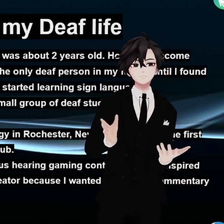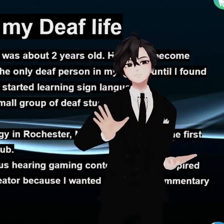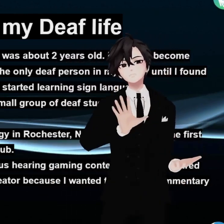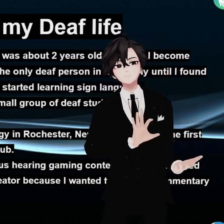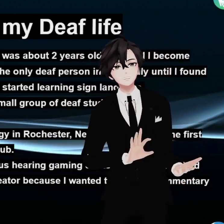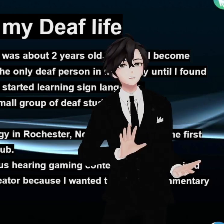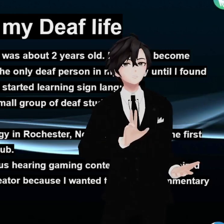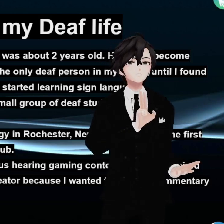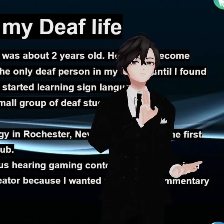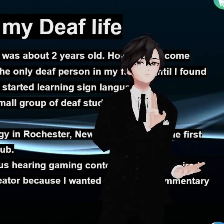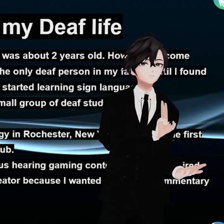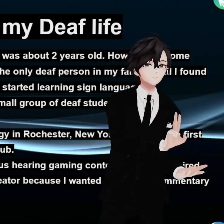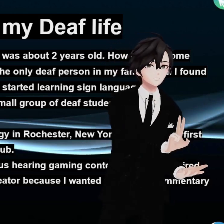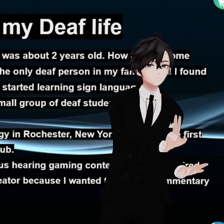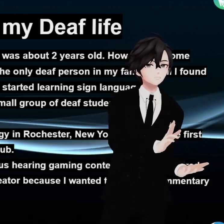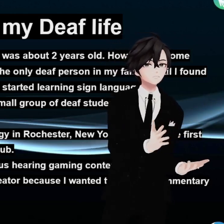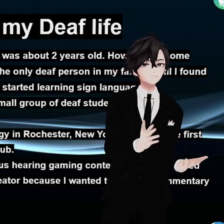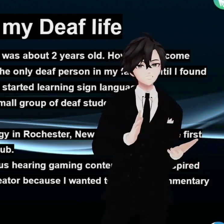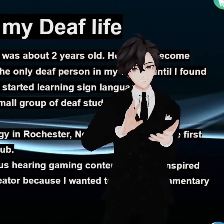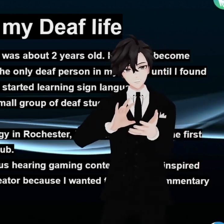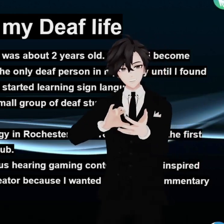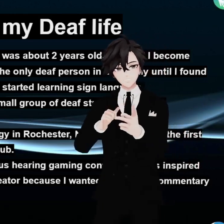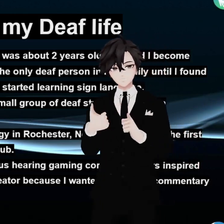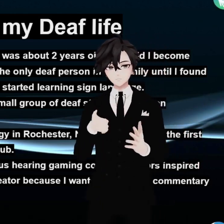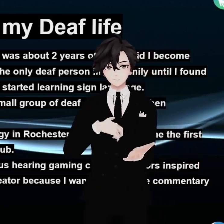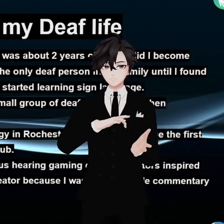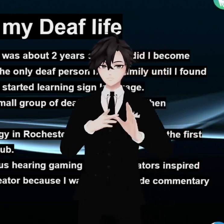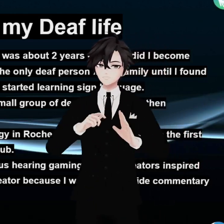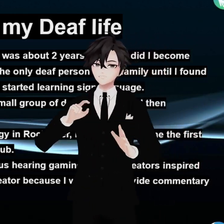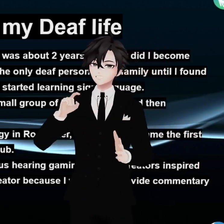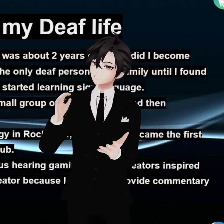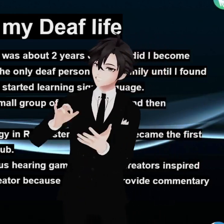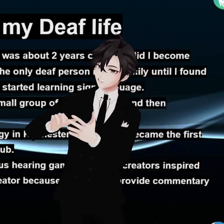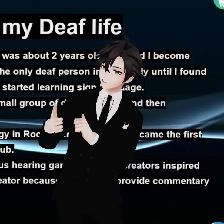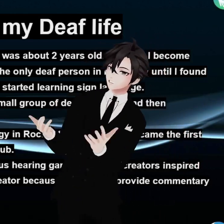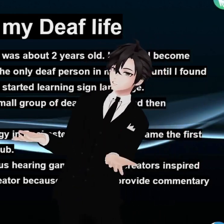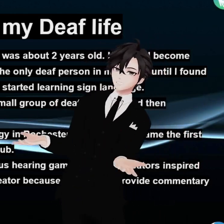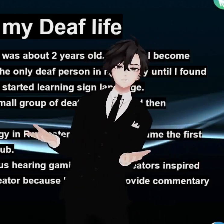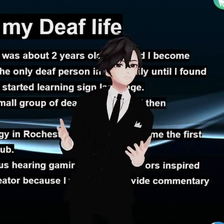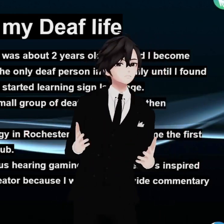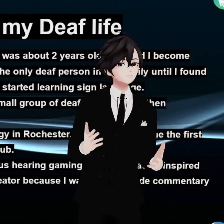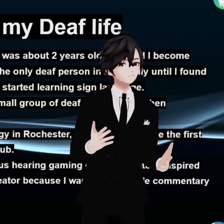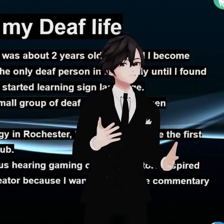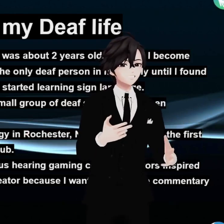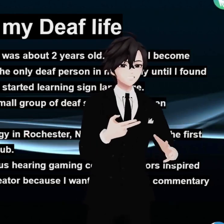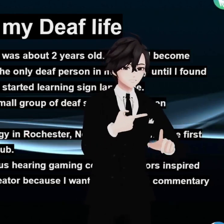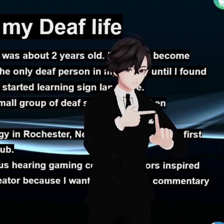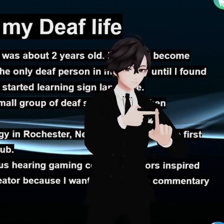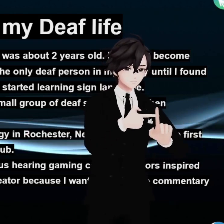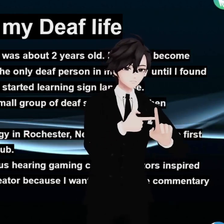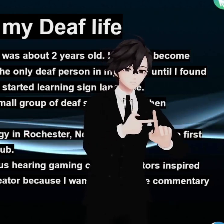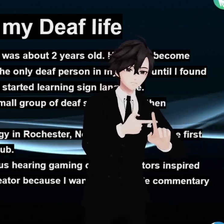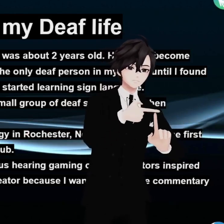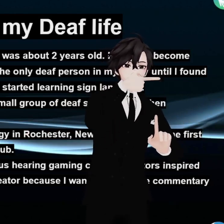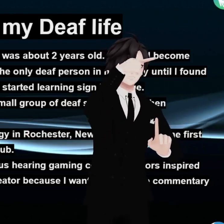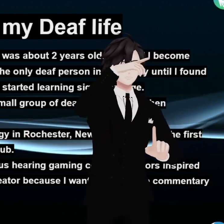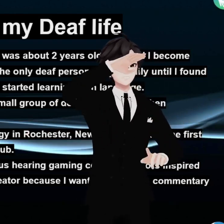So I have been capital D or deep and fully into the deaf culture ever since I have become